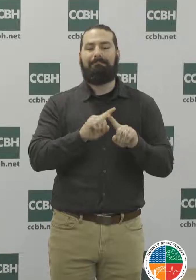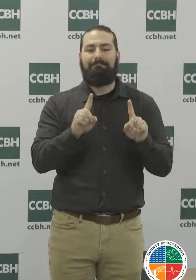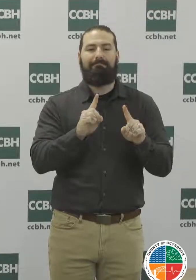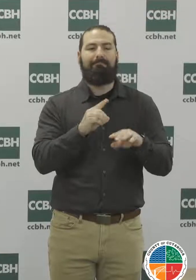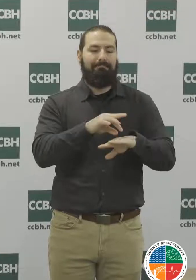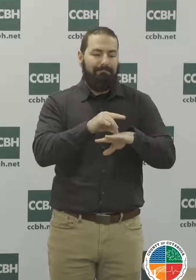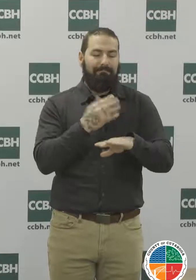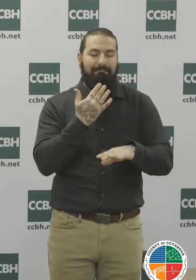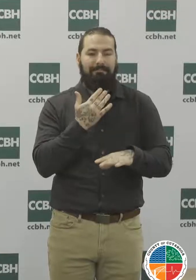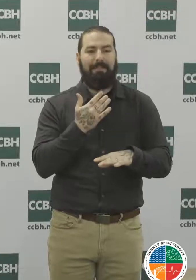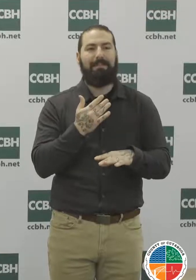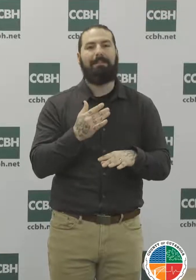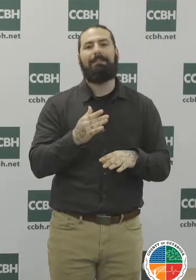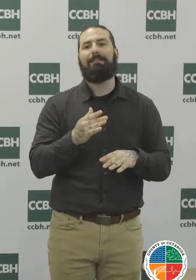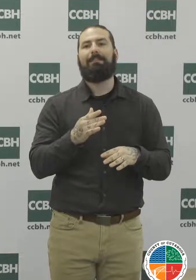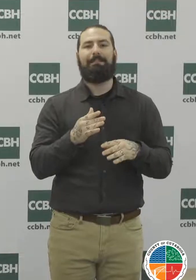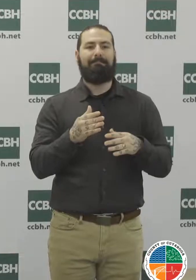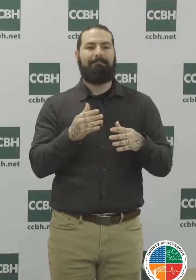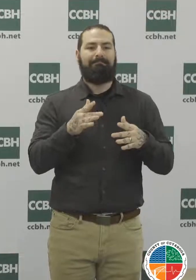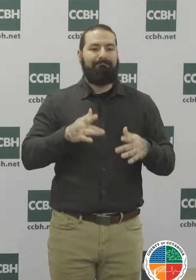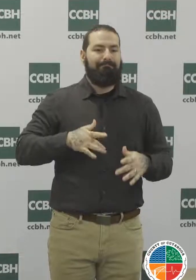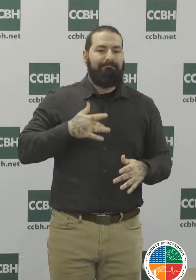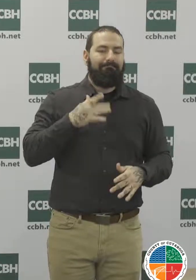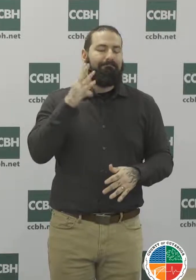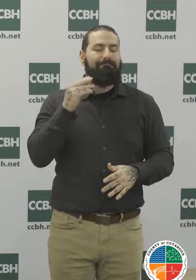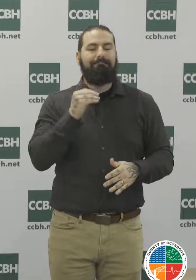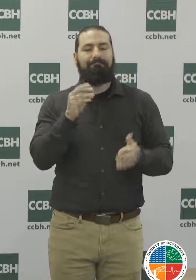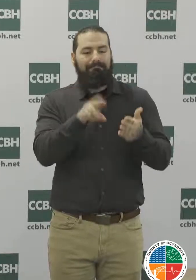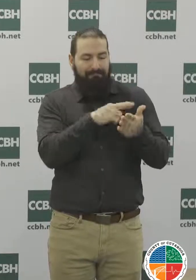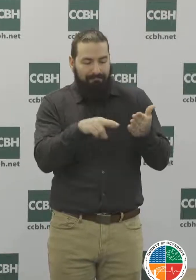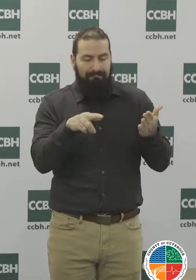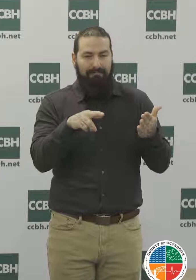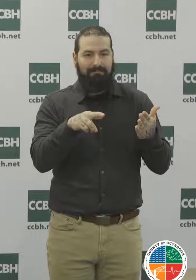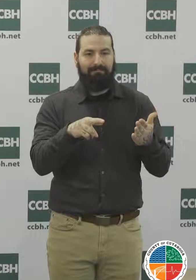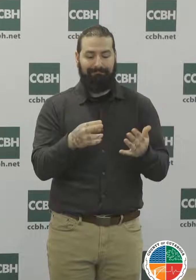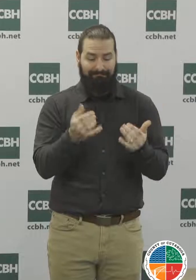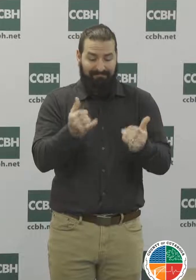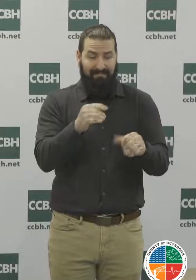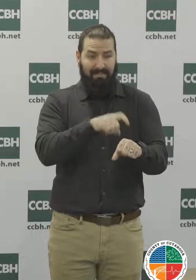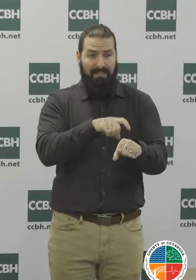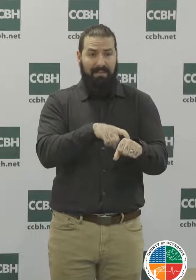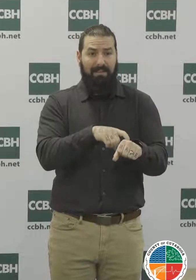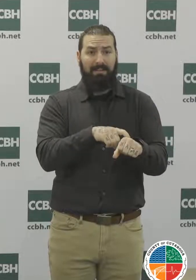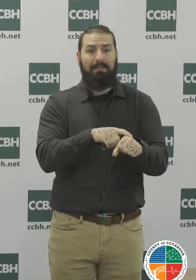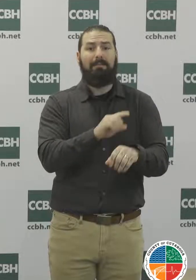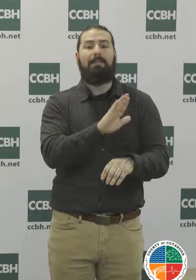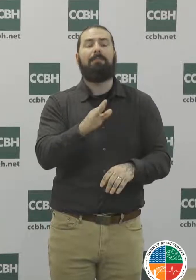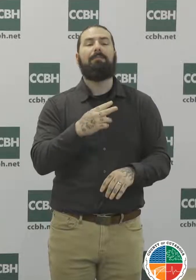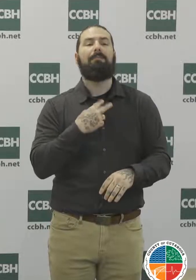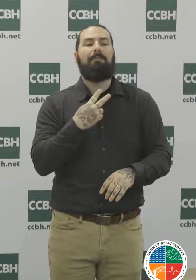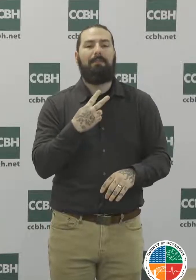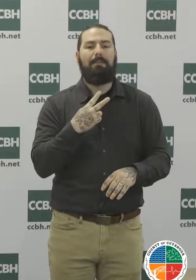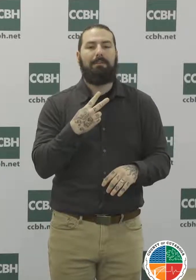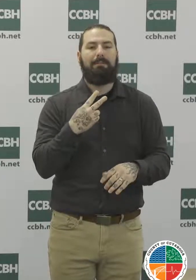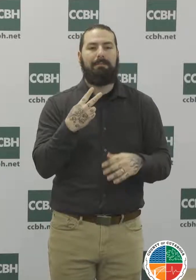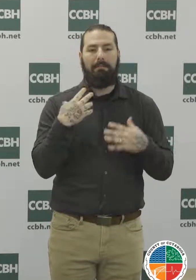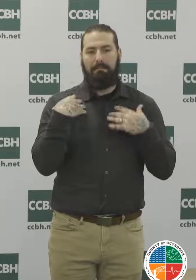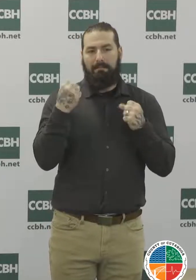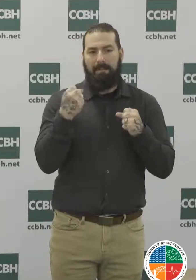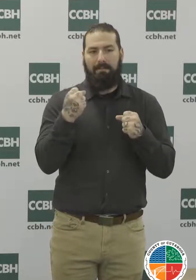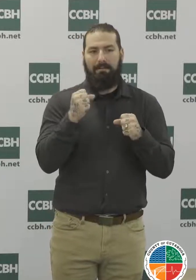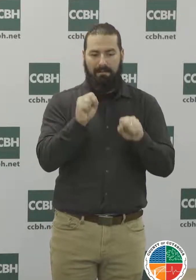racism. The time is now to use your voice, your privilege, and your power for real